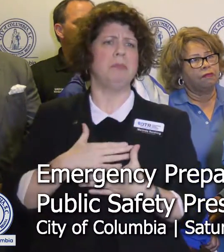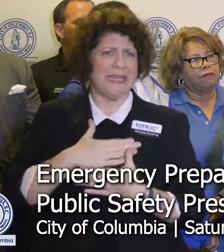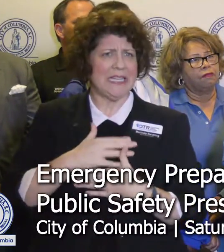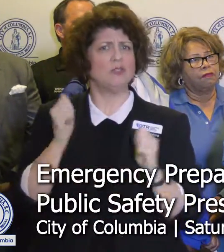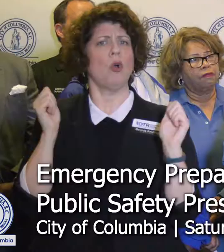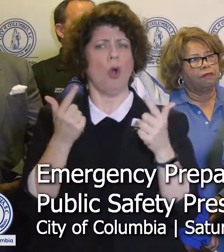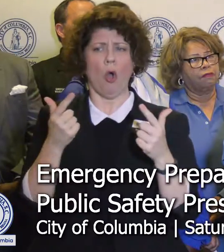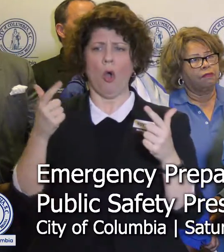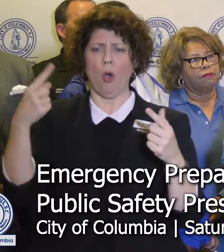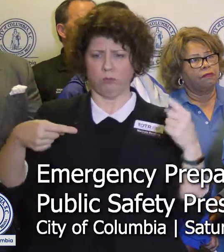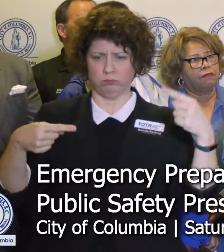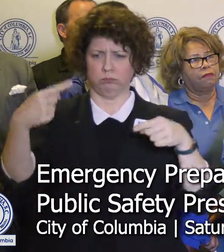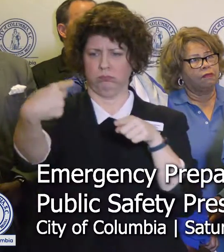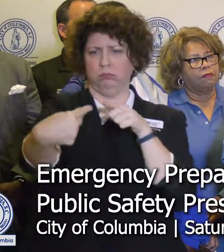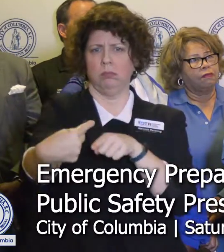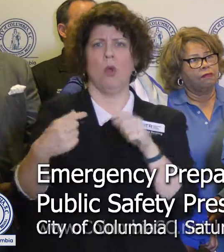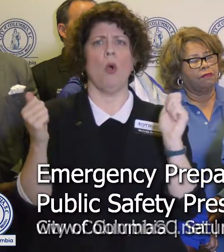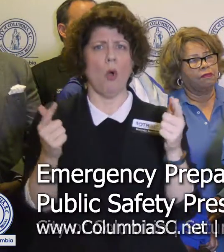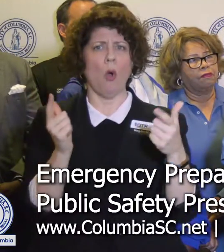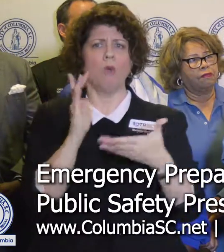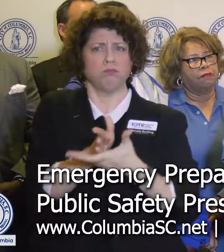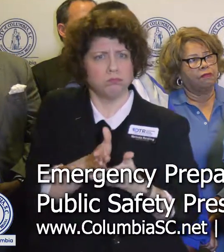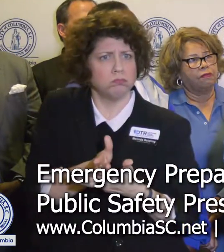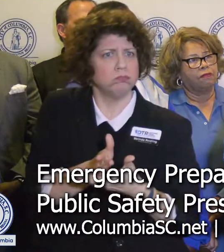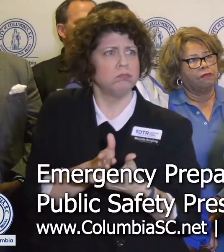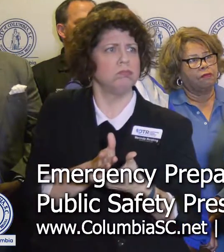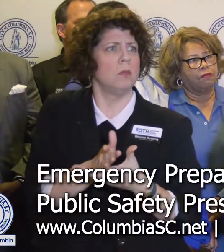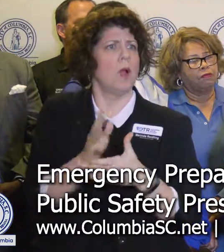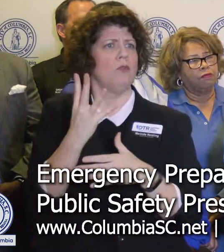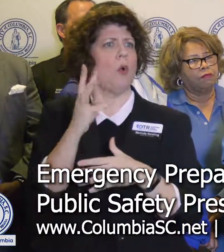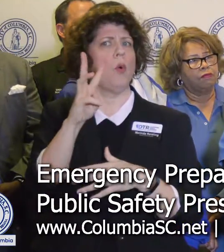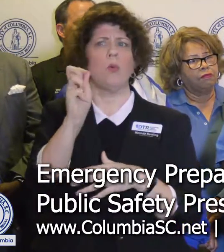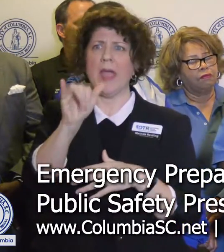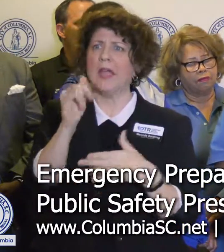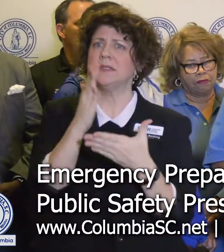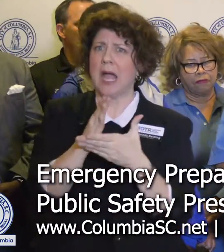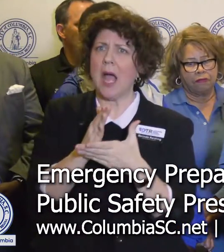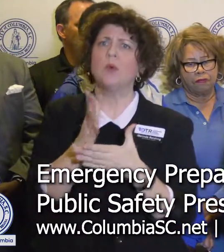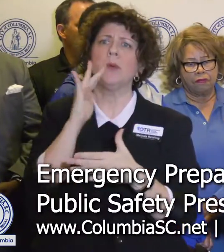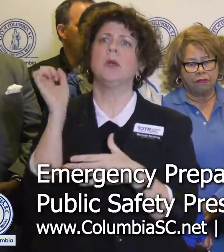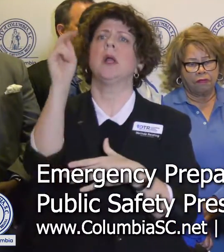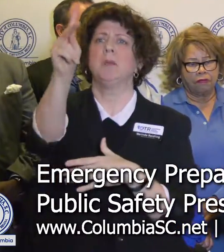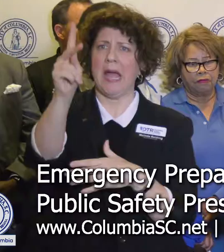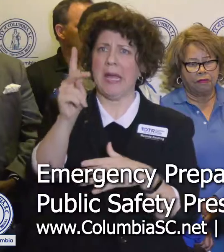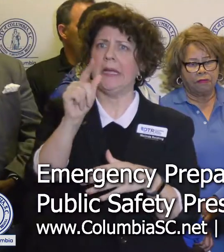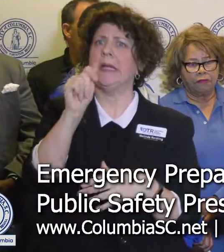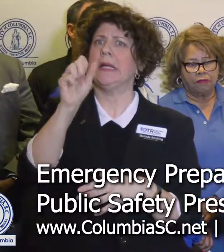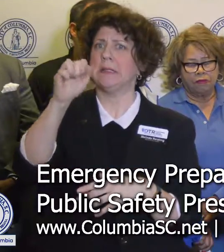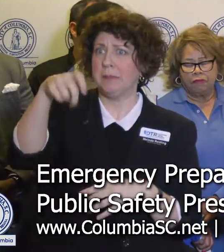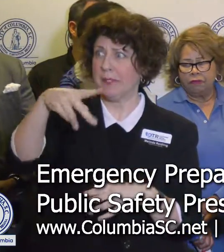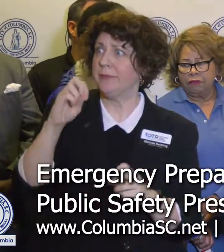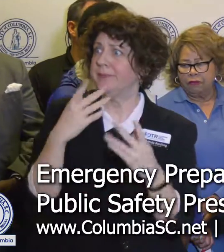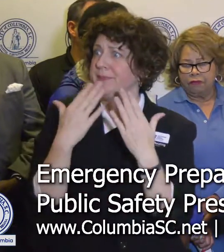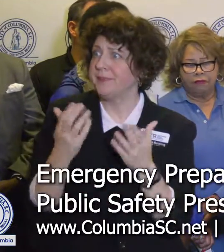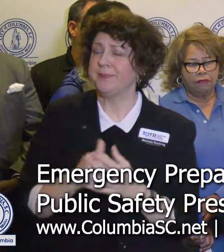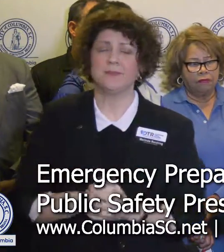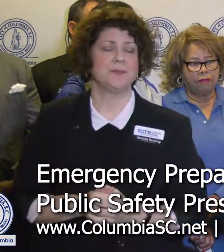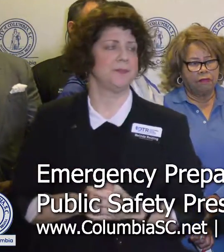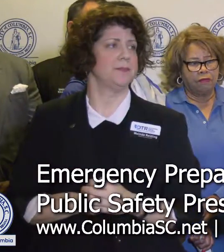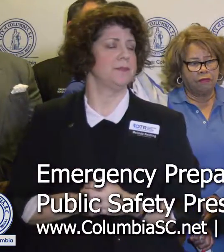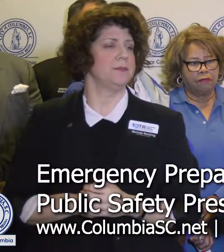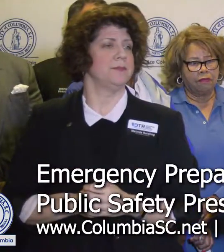Once the power comes back on and once our crews respond, we'll get them back on as soon as possible. Thank you. Thank you. Thank